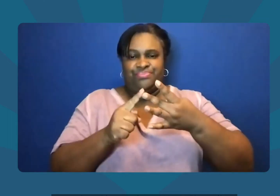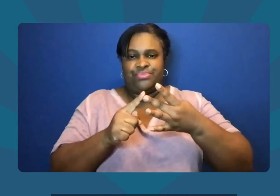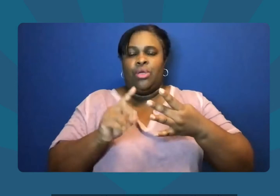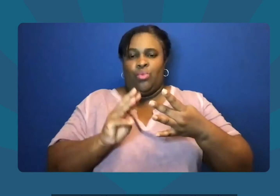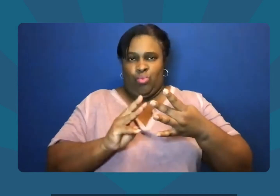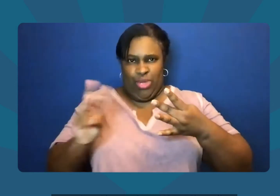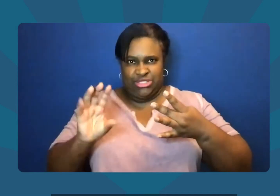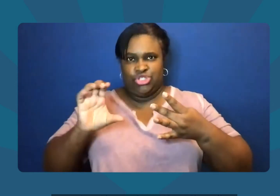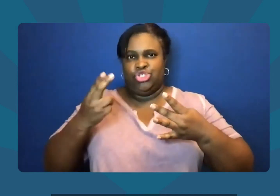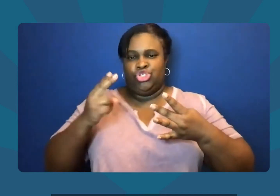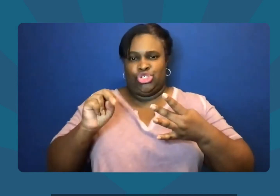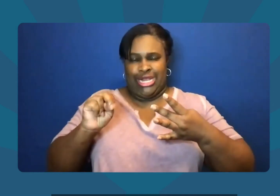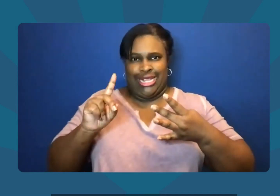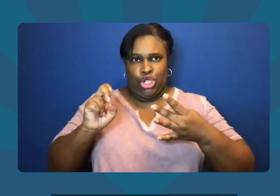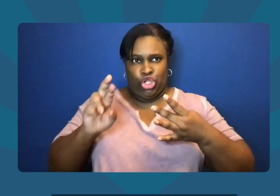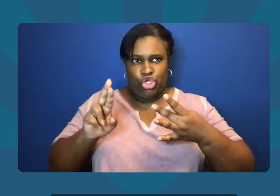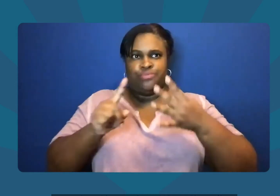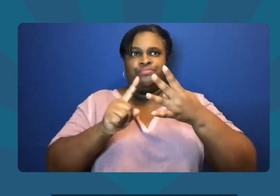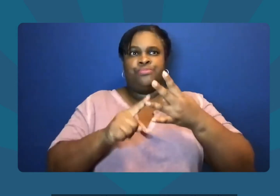West Chandler,